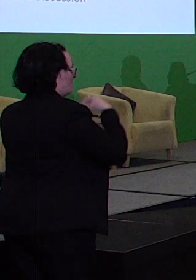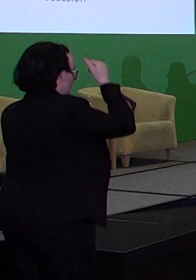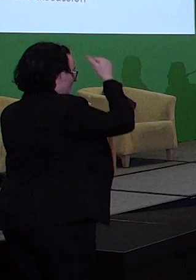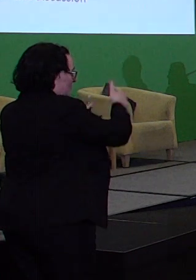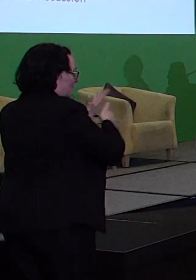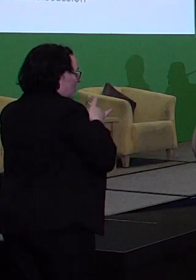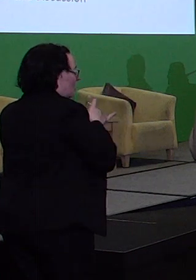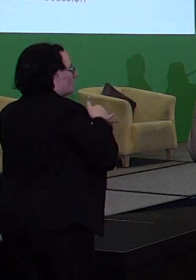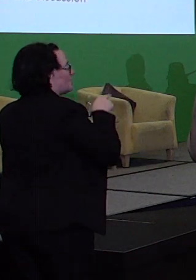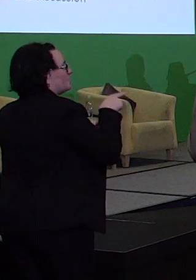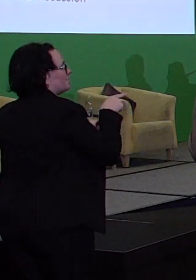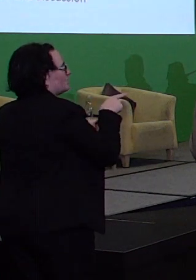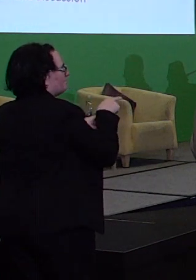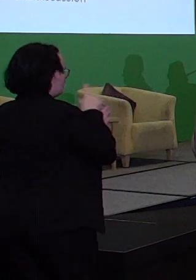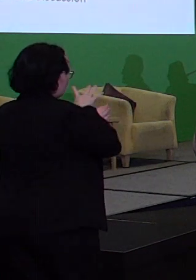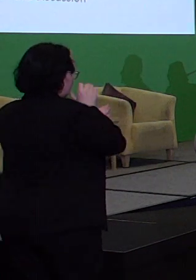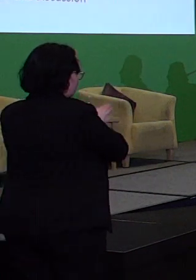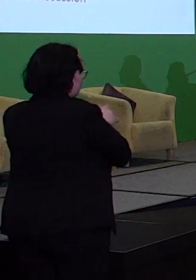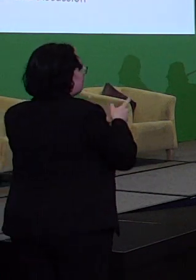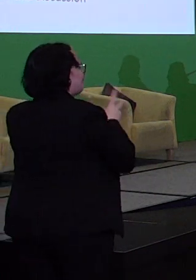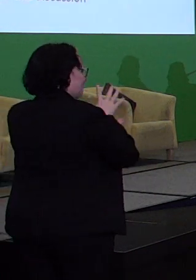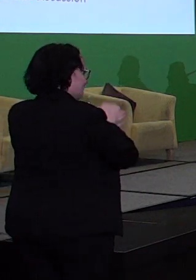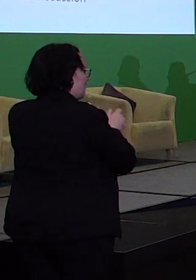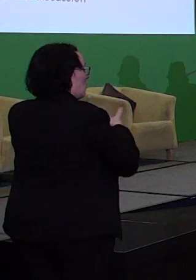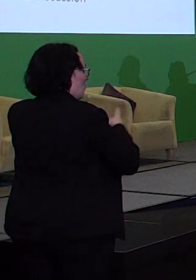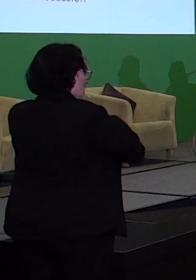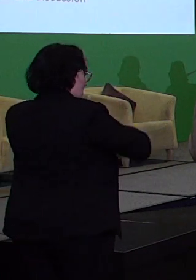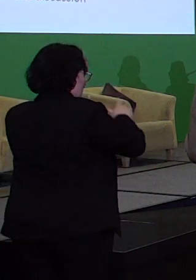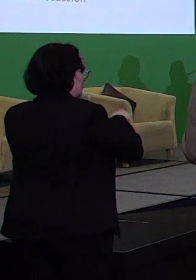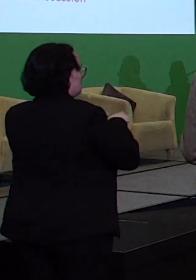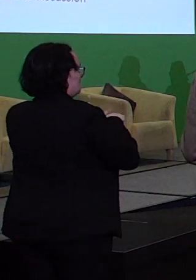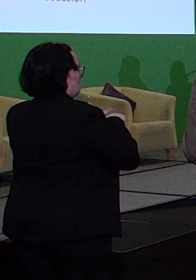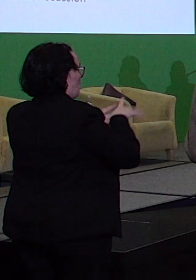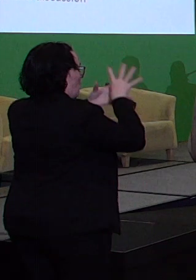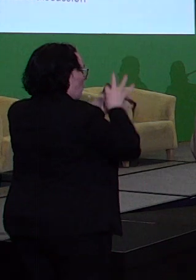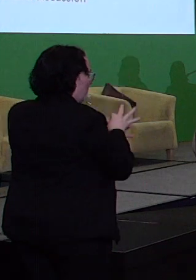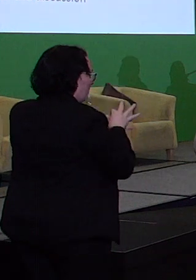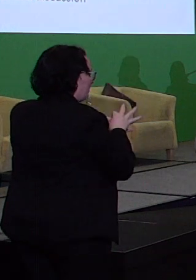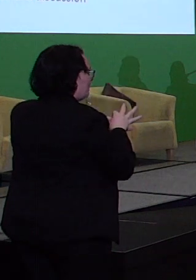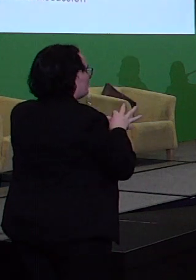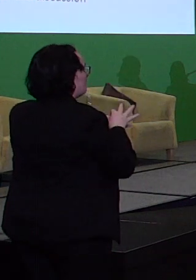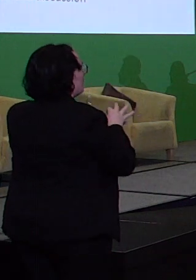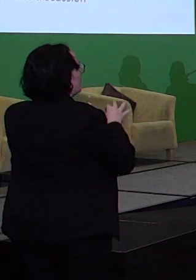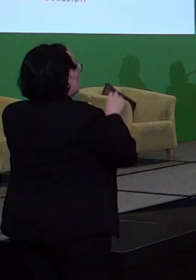they identify this in the workplace, the home, parental direction,